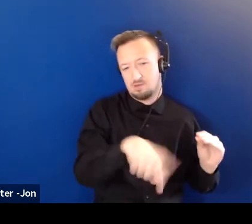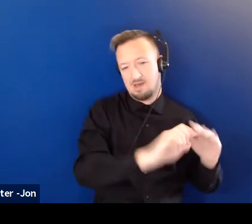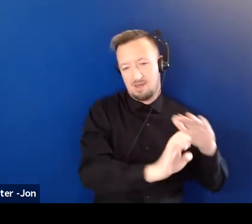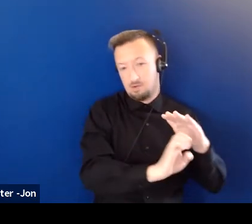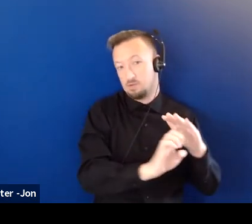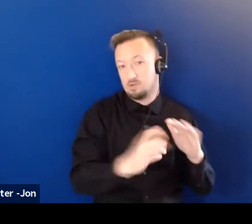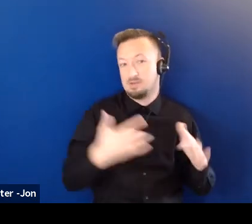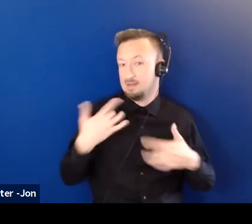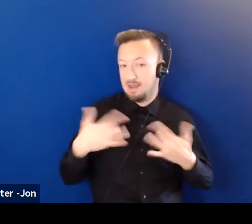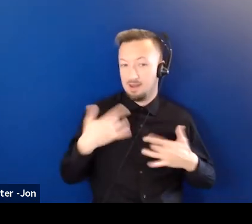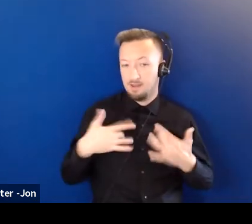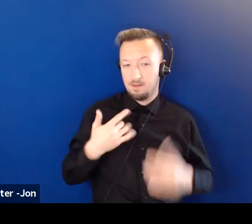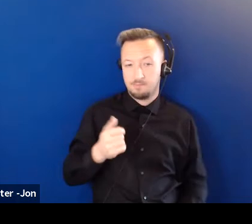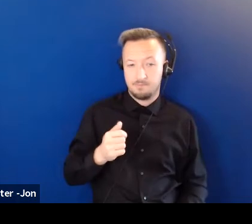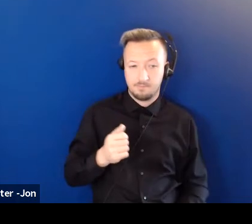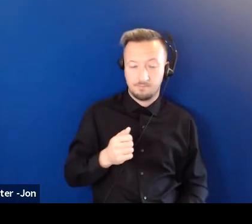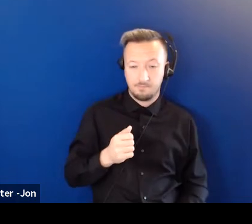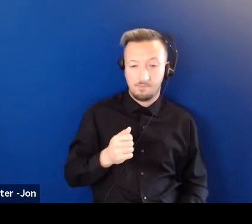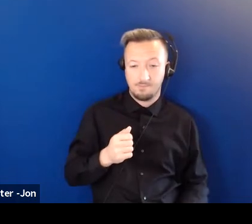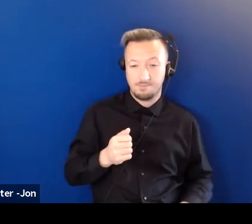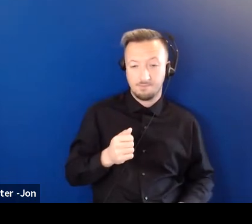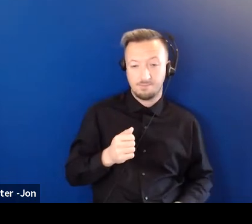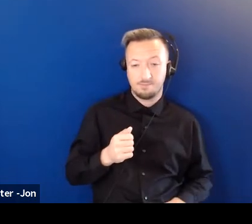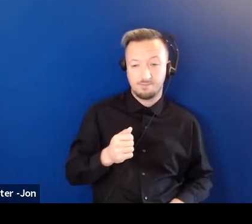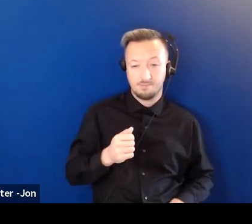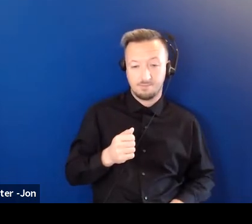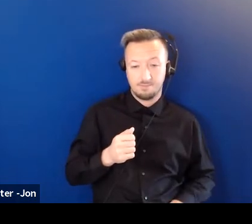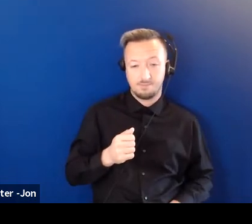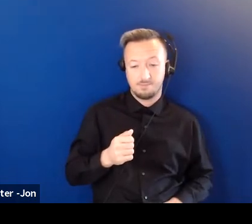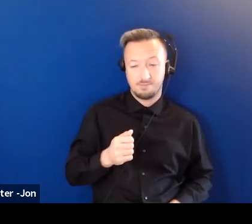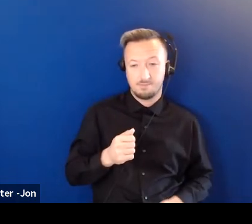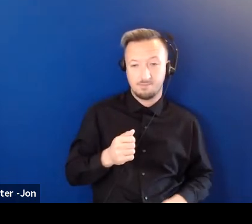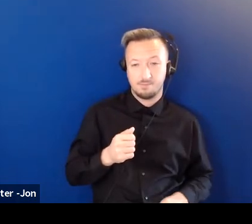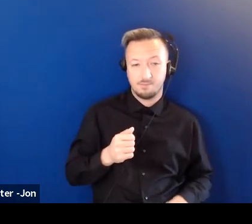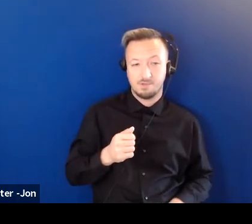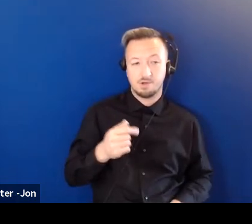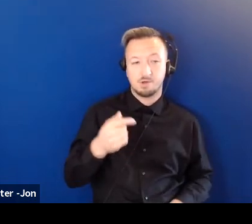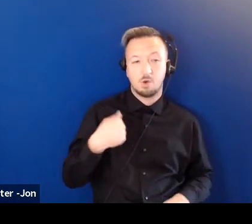so we utilized a pretty